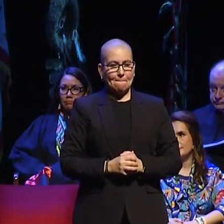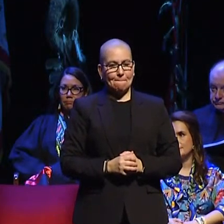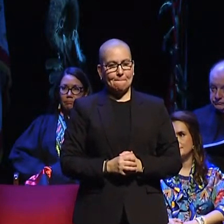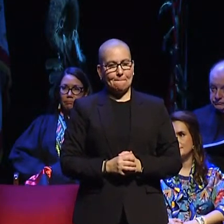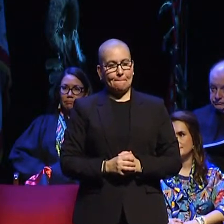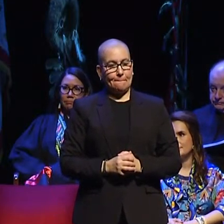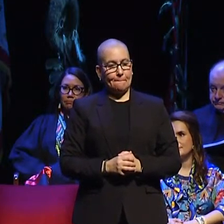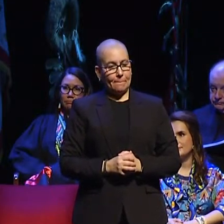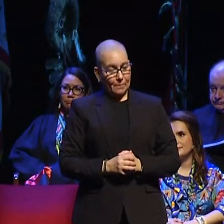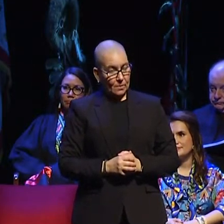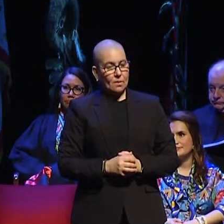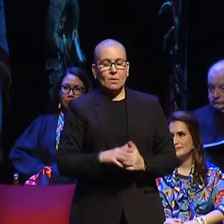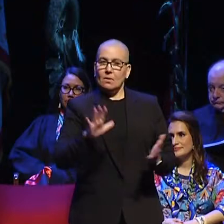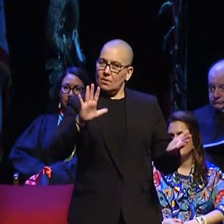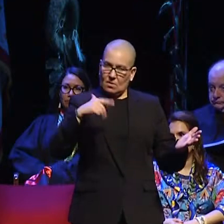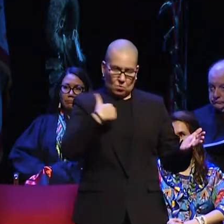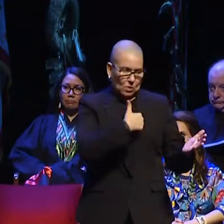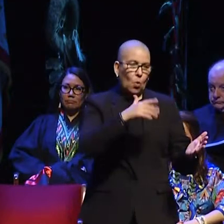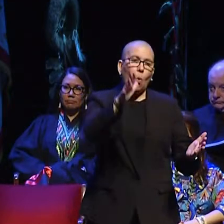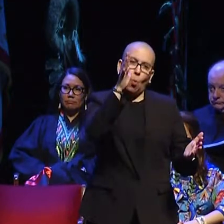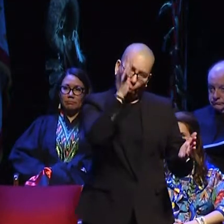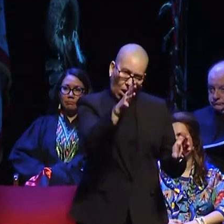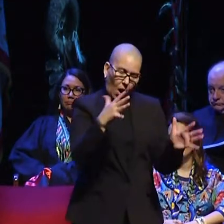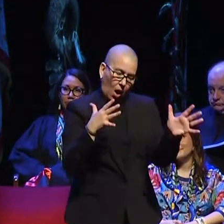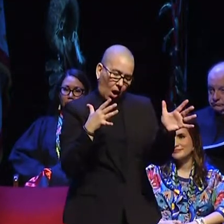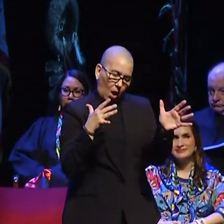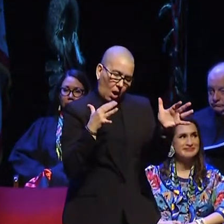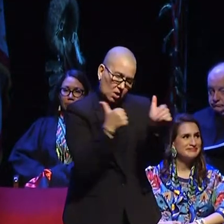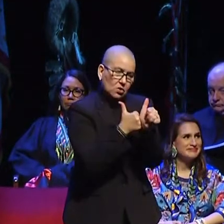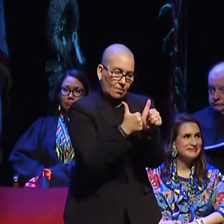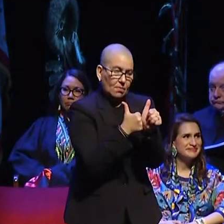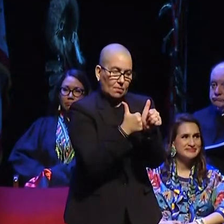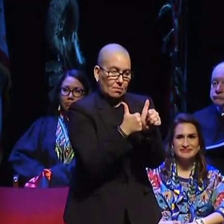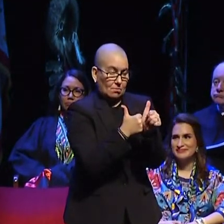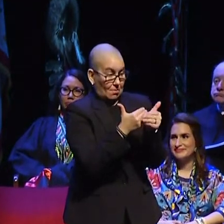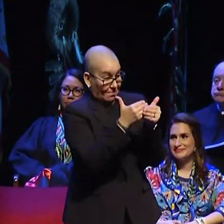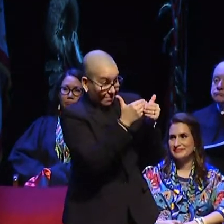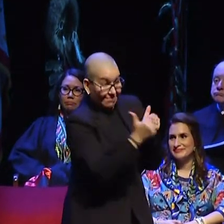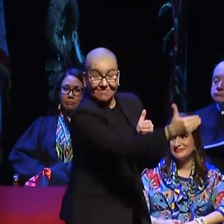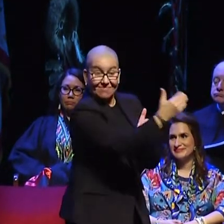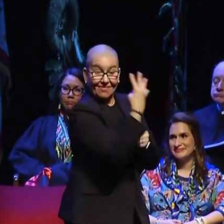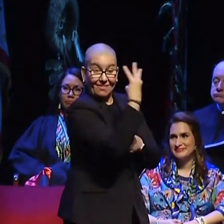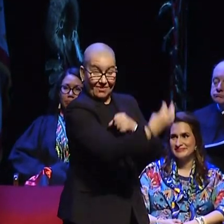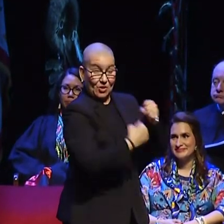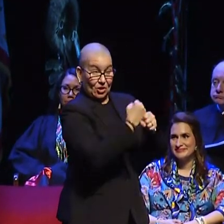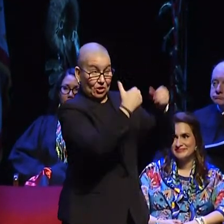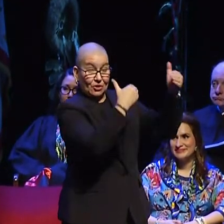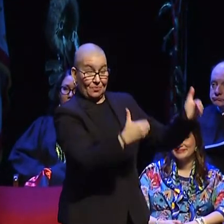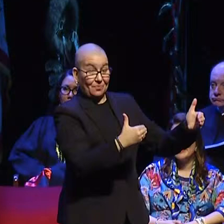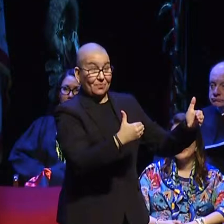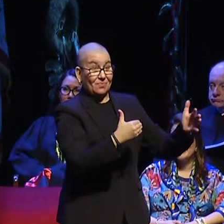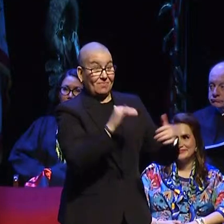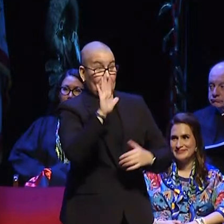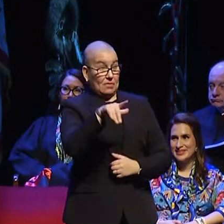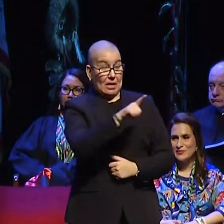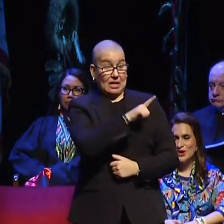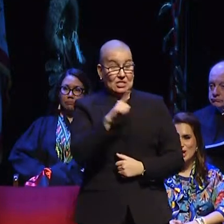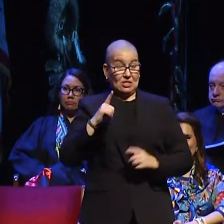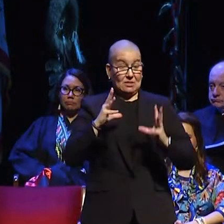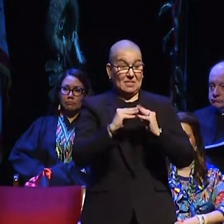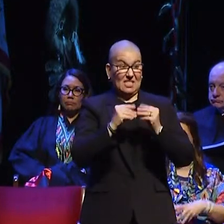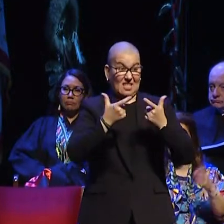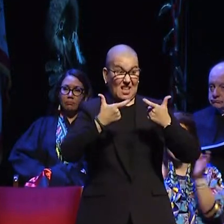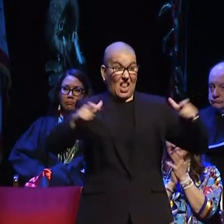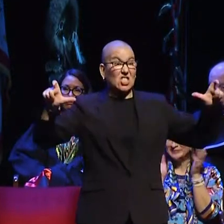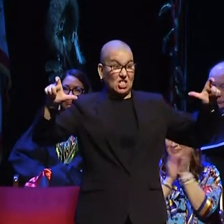And we will do it. During this next coming legislative session, we will make the largest investment in public education in our state's history.